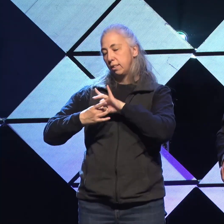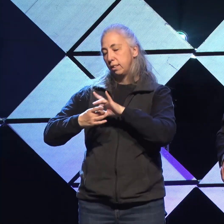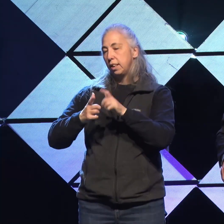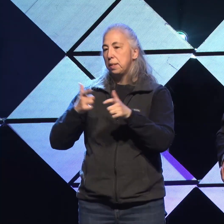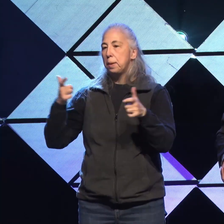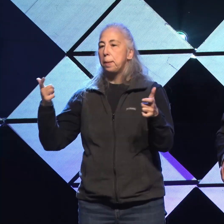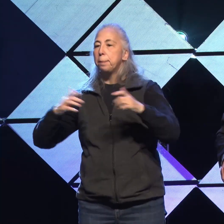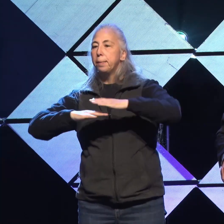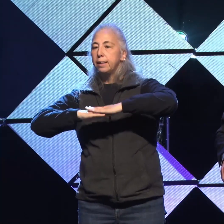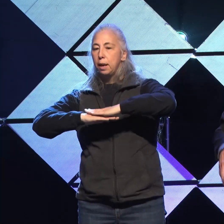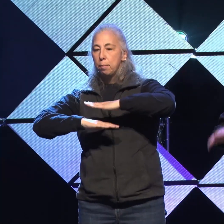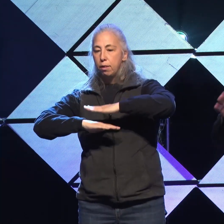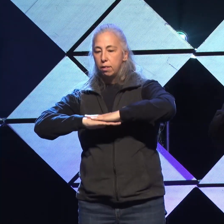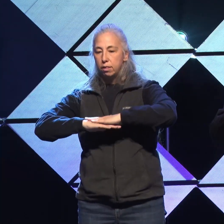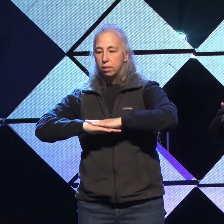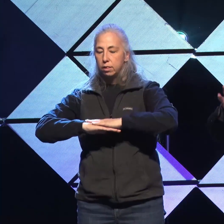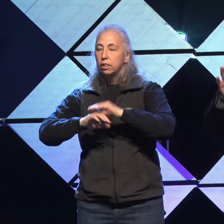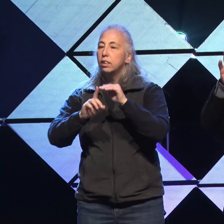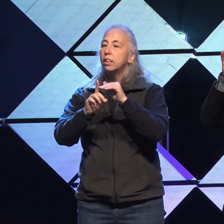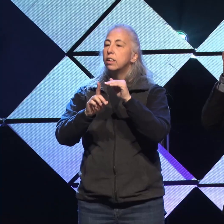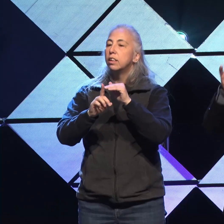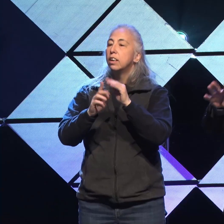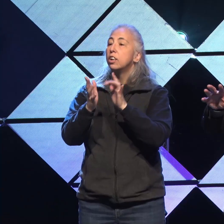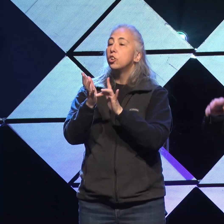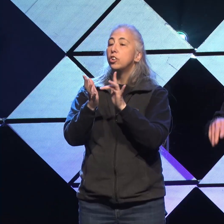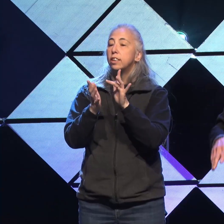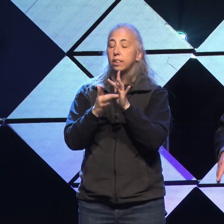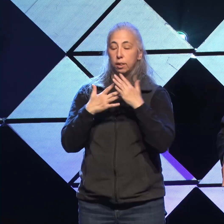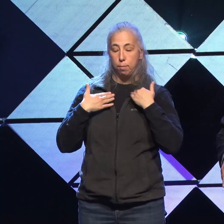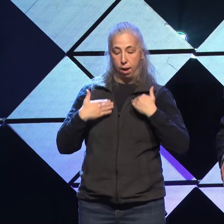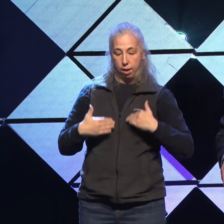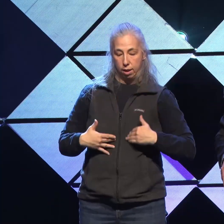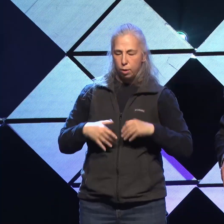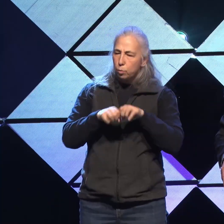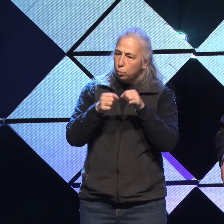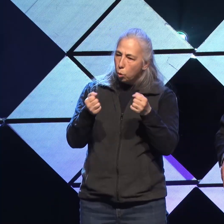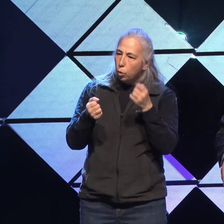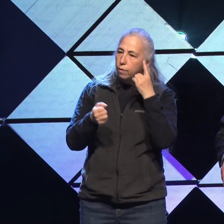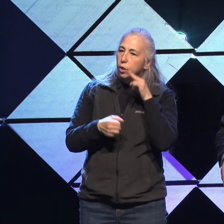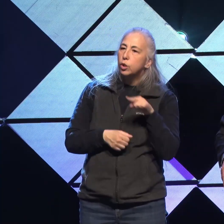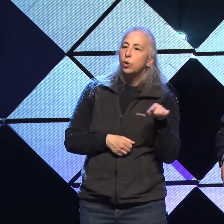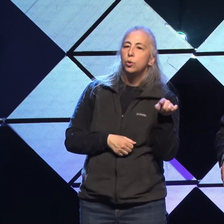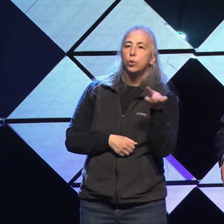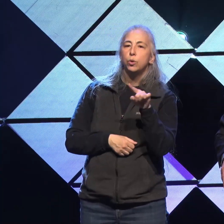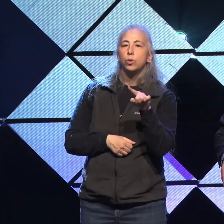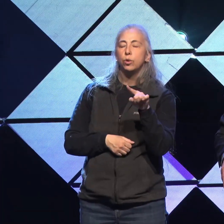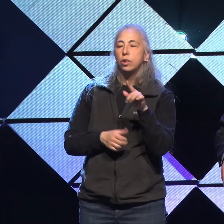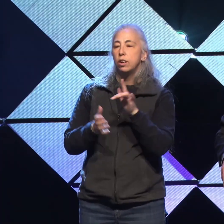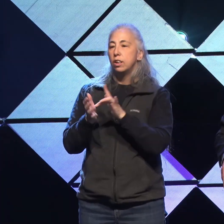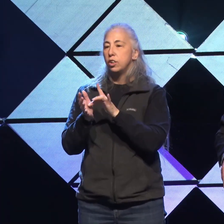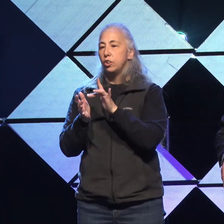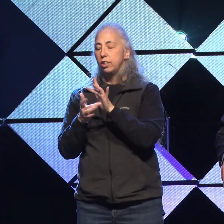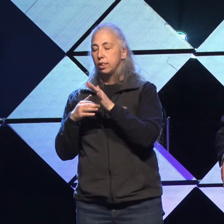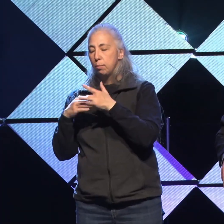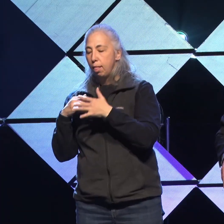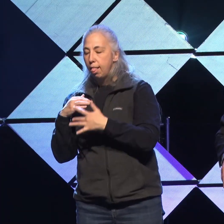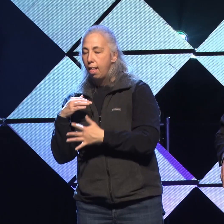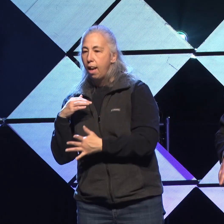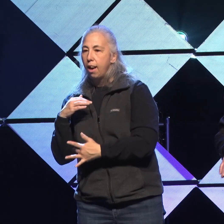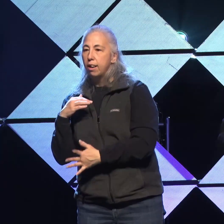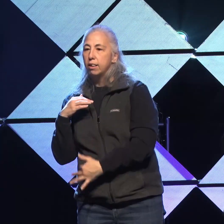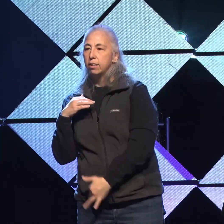you, Jesus' body was broken for you, and his blood was poured out for